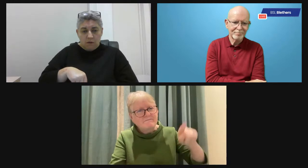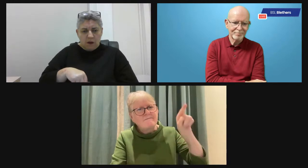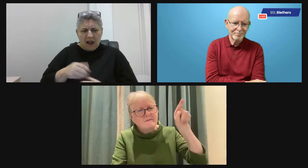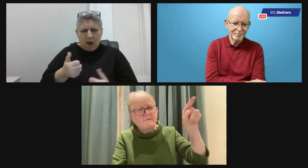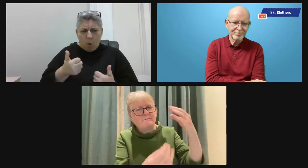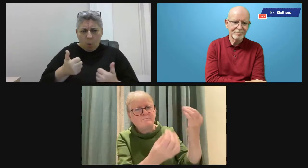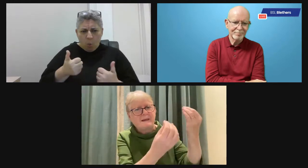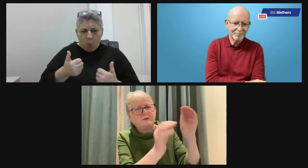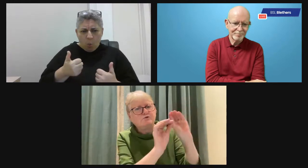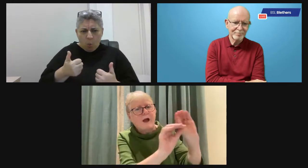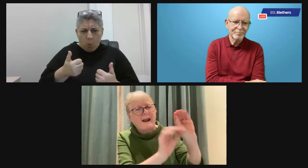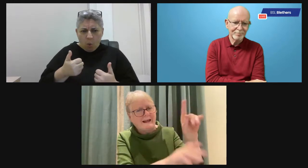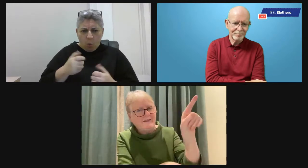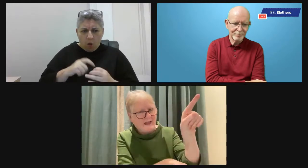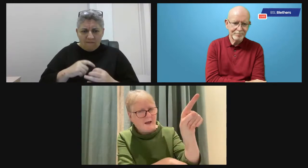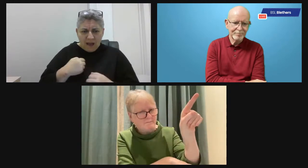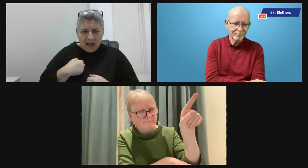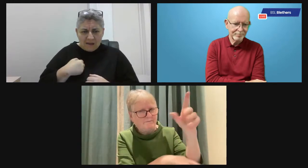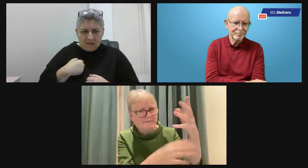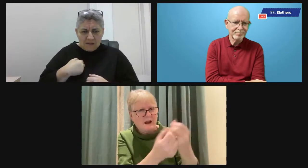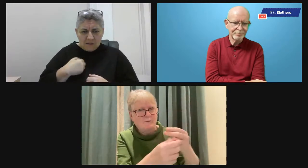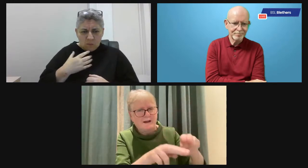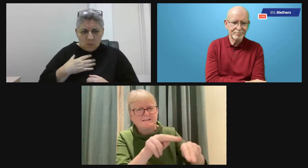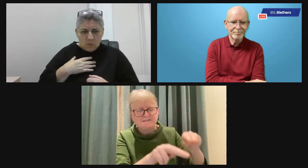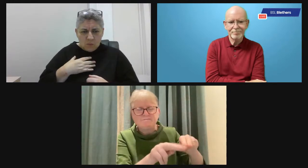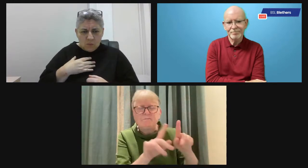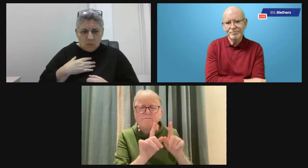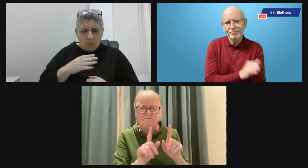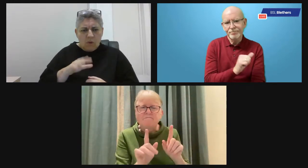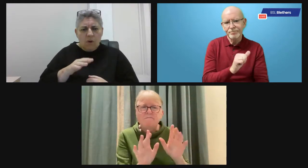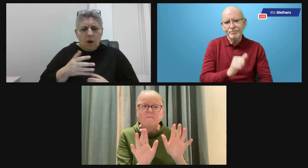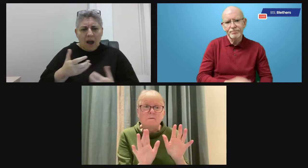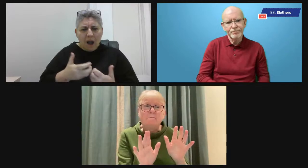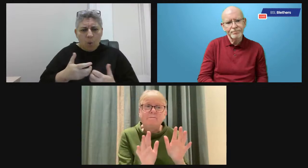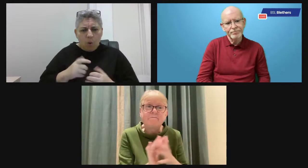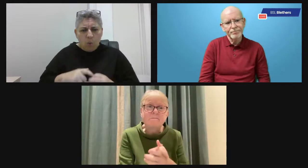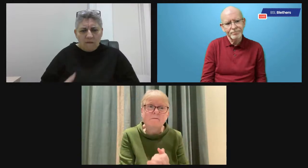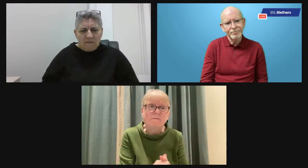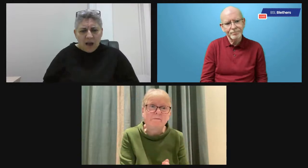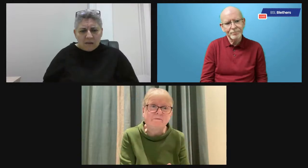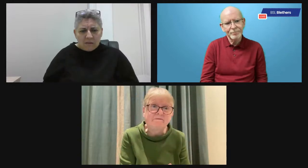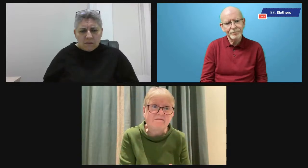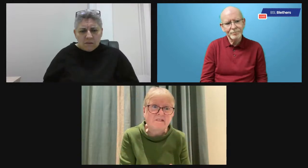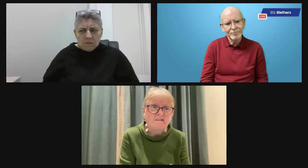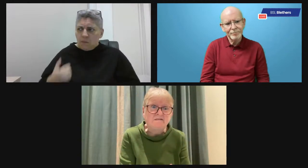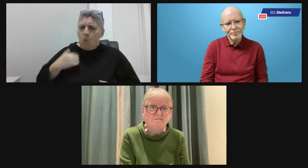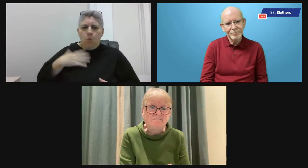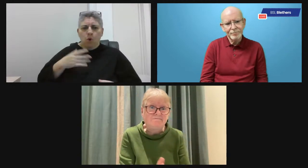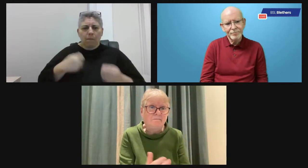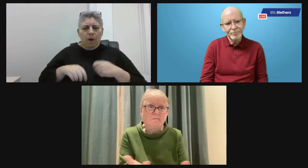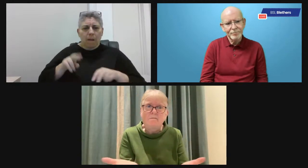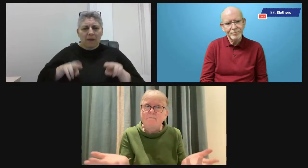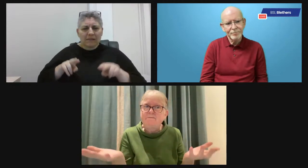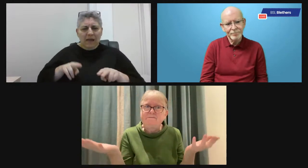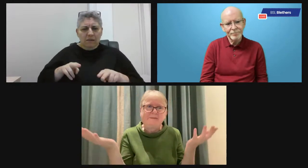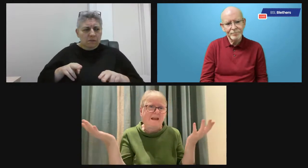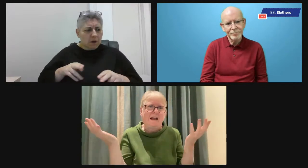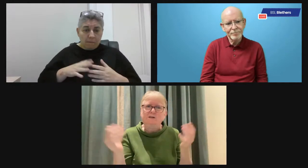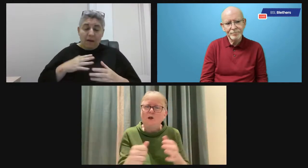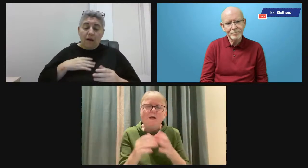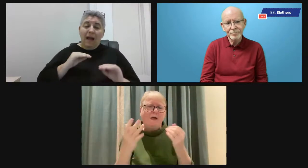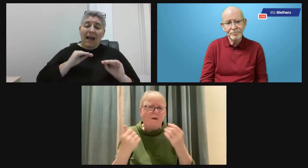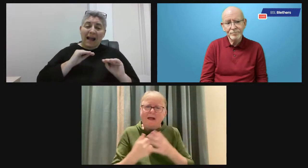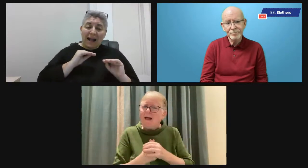and an assessor will mark those. That the training organisation will So how arrange them. then am I qualified?